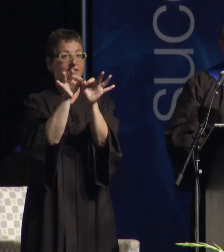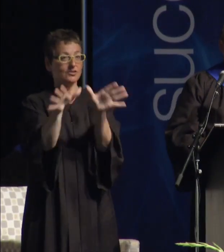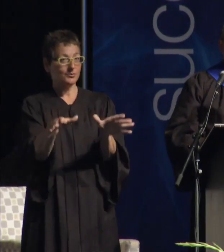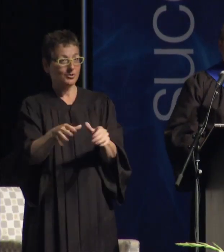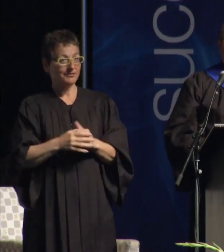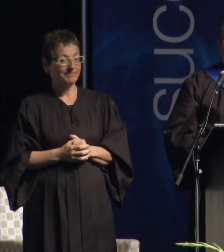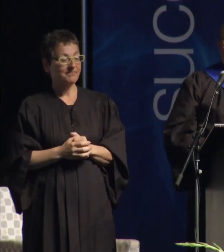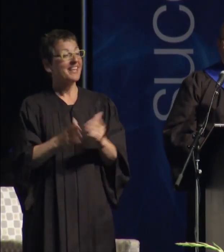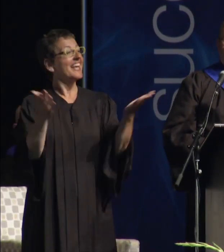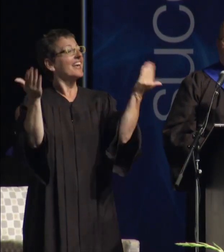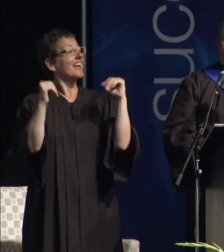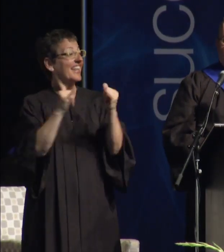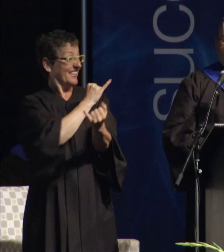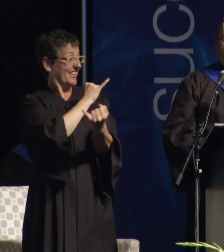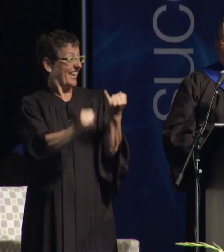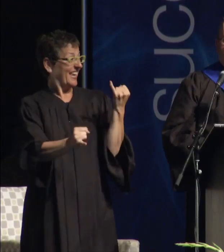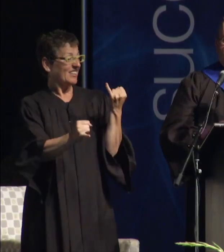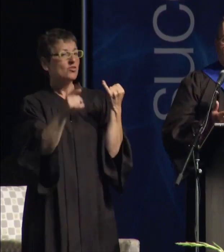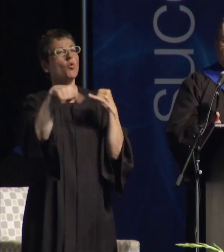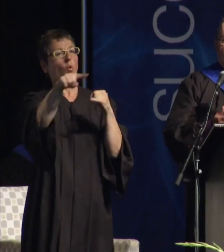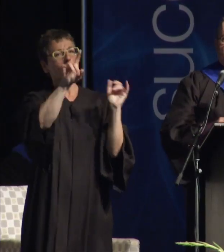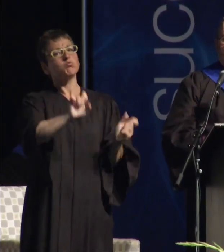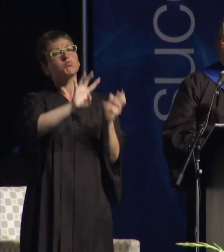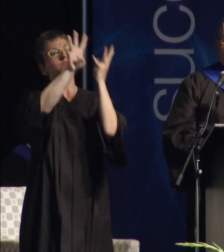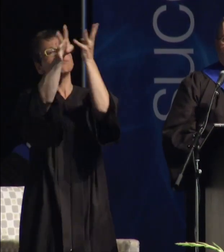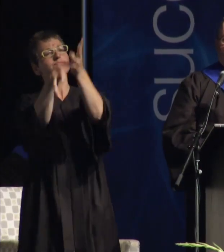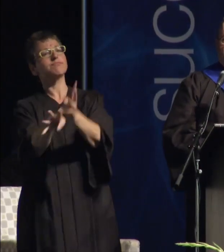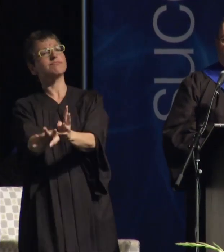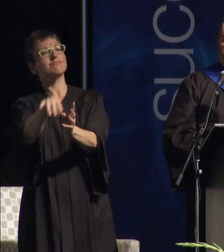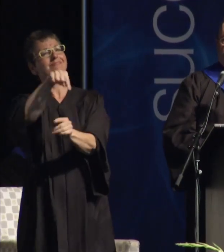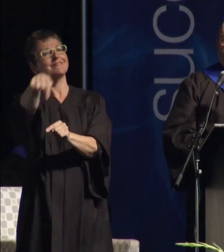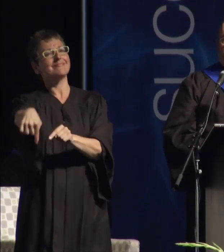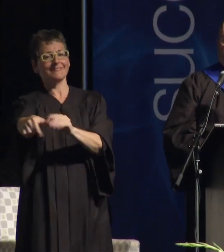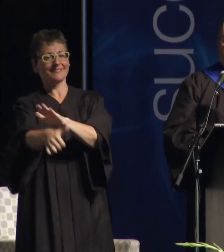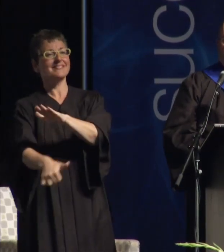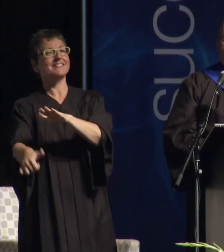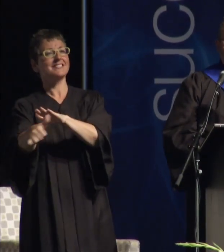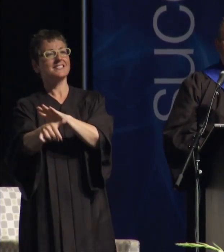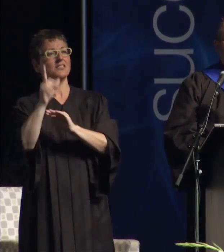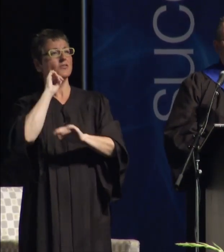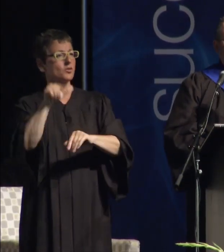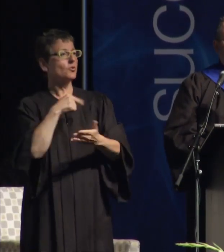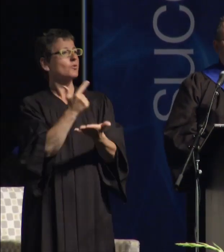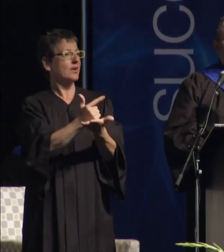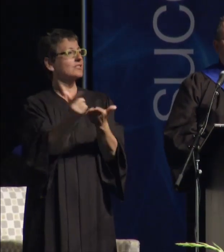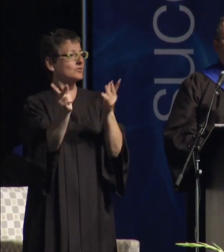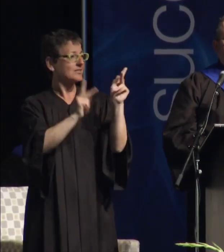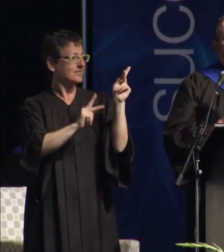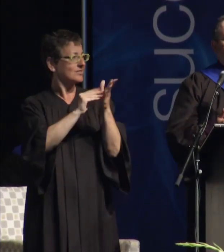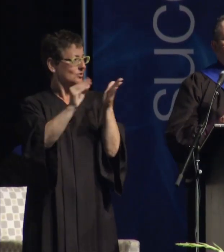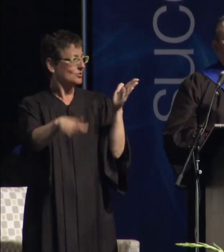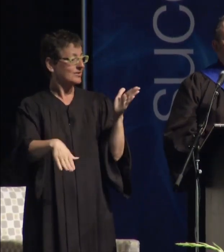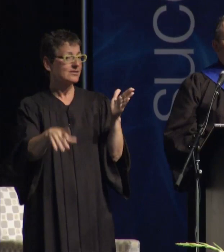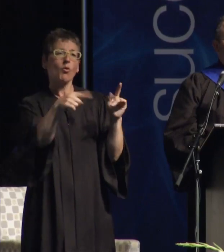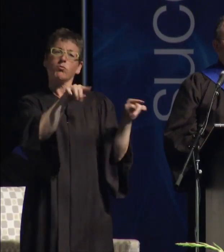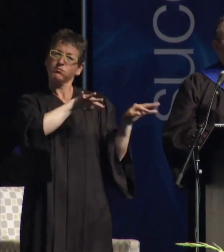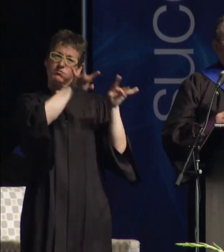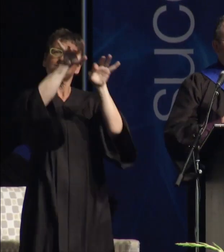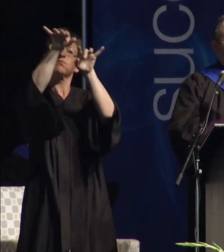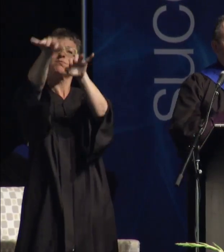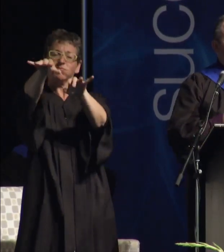of the ceremony, everyone is invited to attend downstairs to a reception for the graduates, so we hope to see you there. Please stay